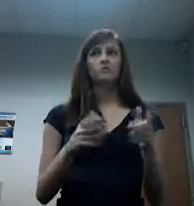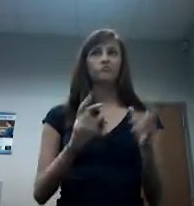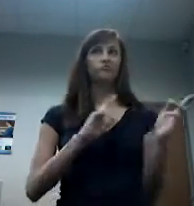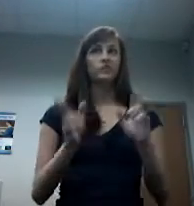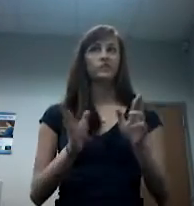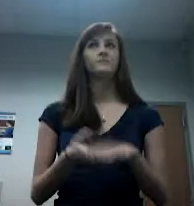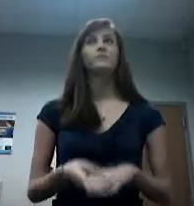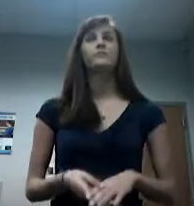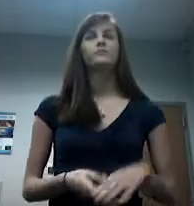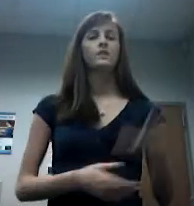Lucy?